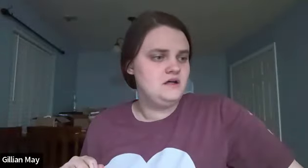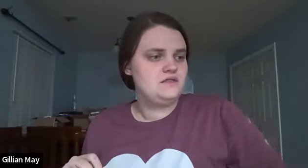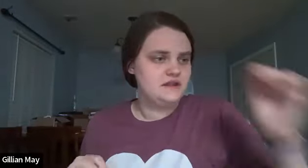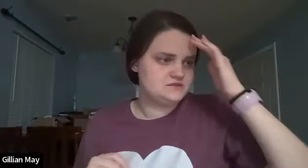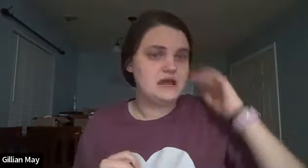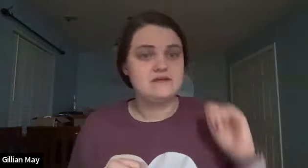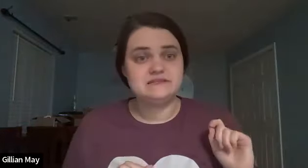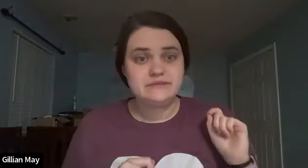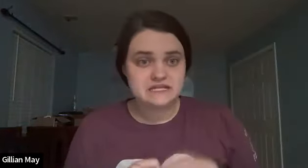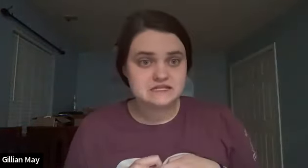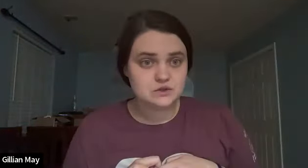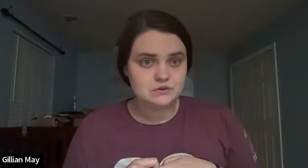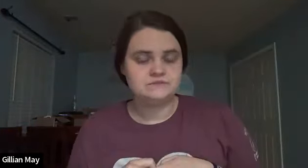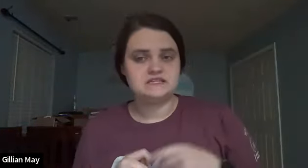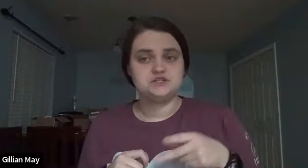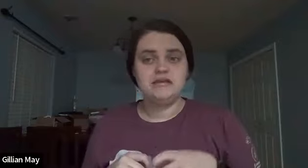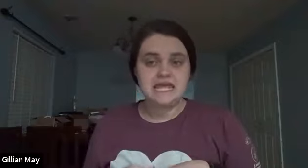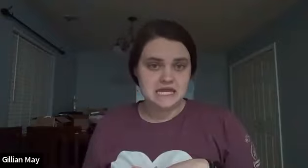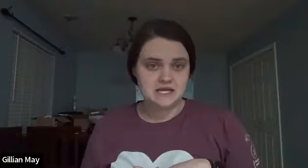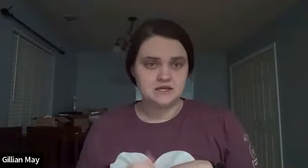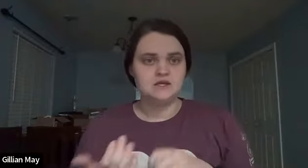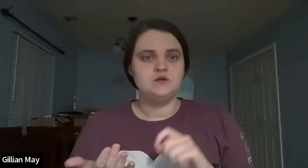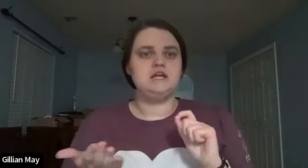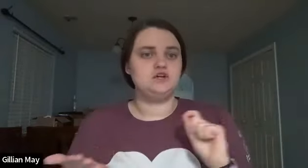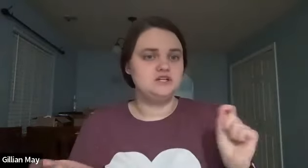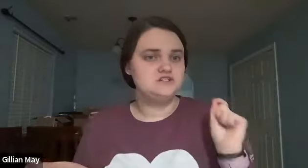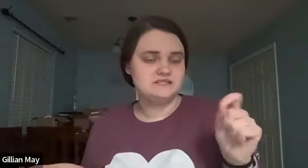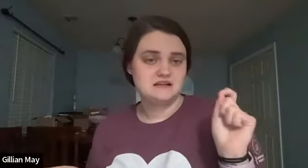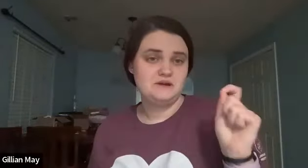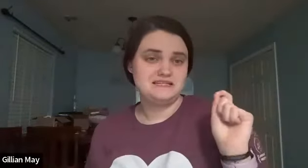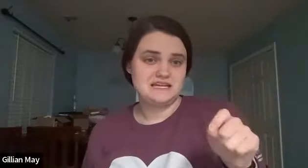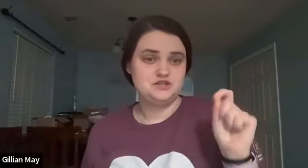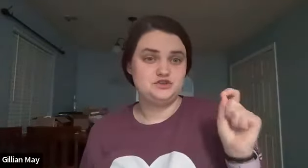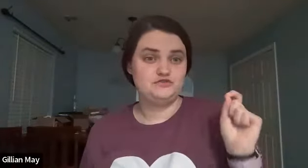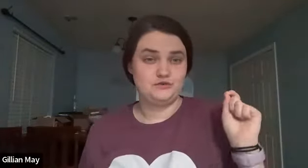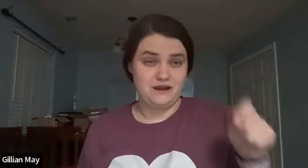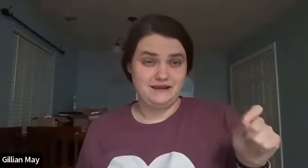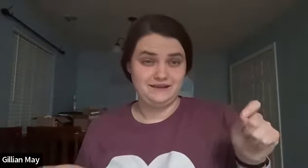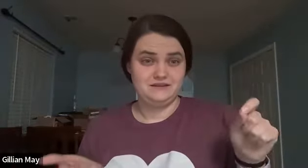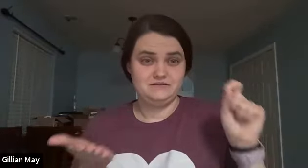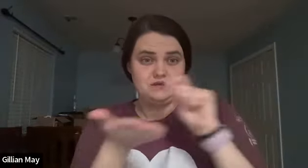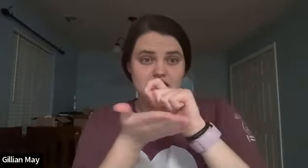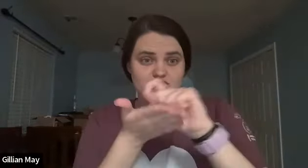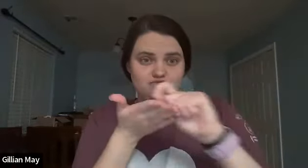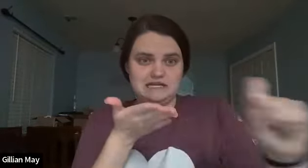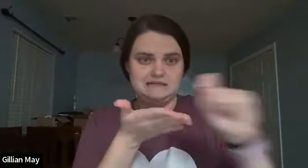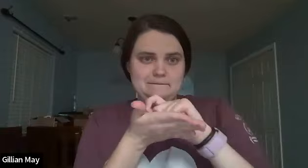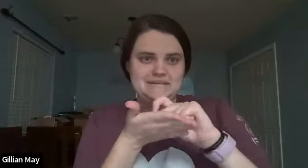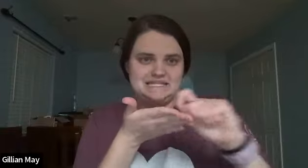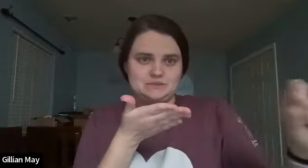The next one I have is pencil / pen. And you're going to do exactly what I said you do for writing. And it's right. Pencil.